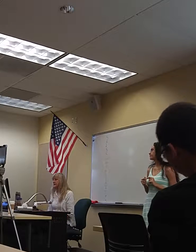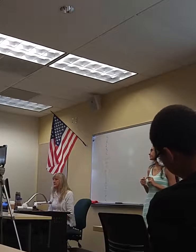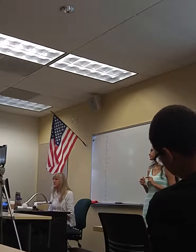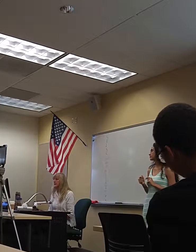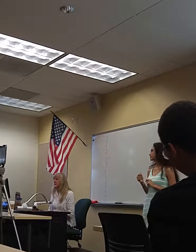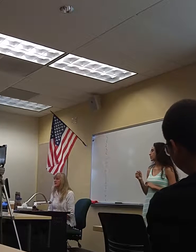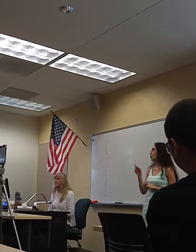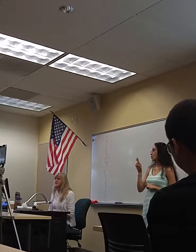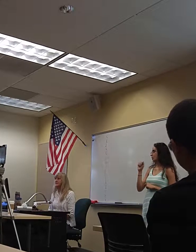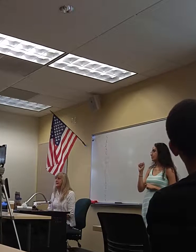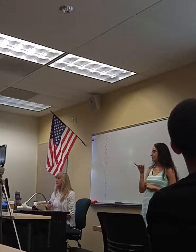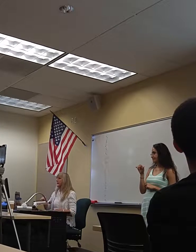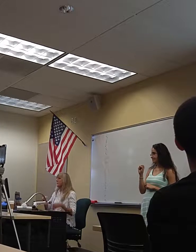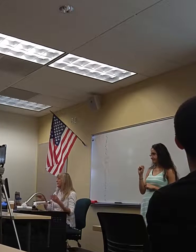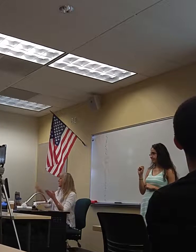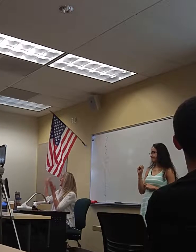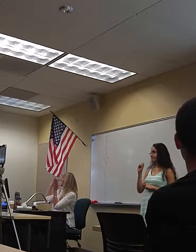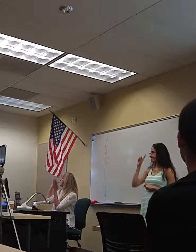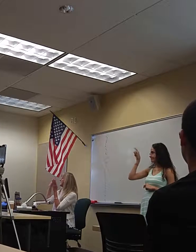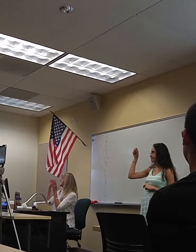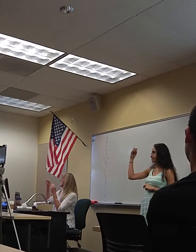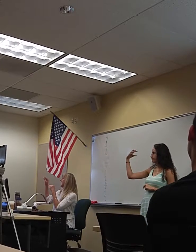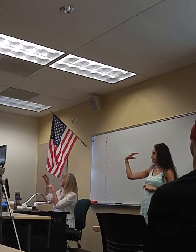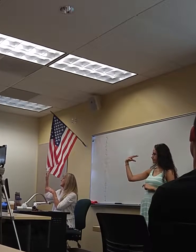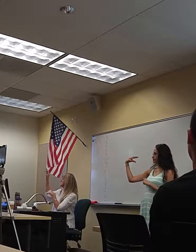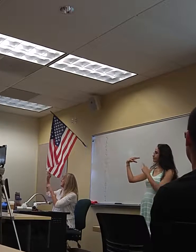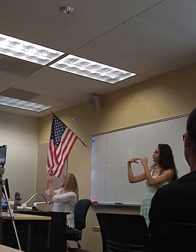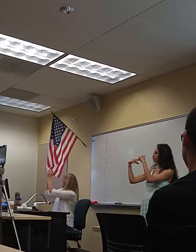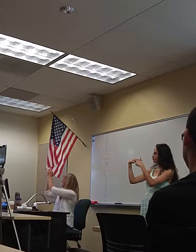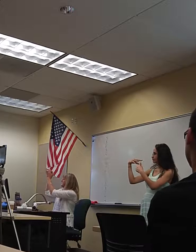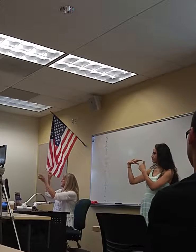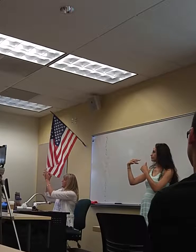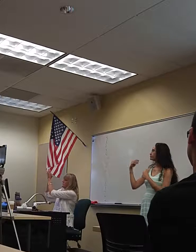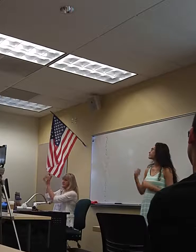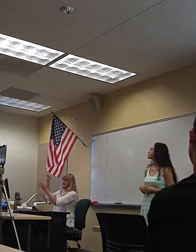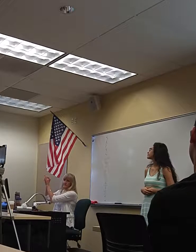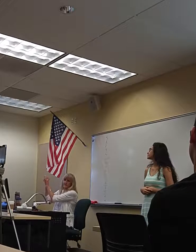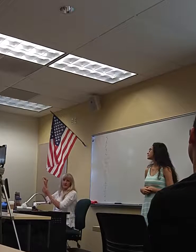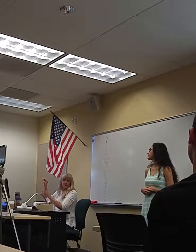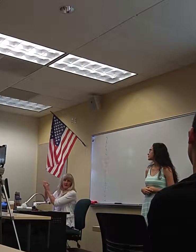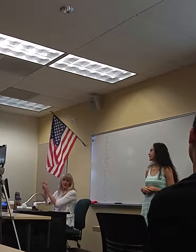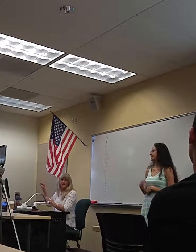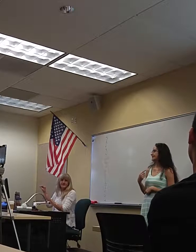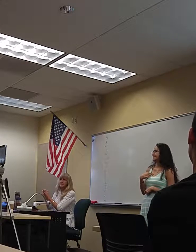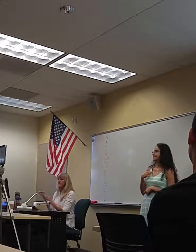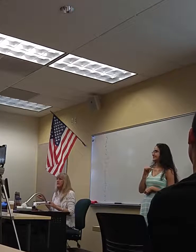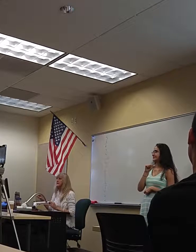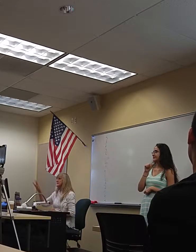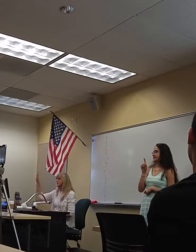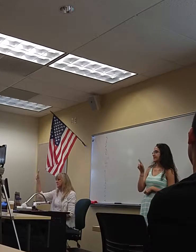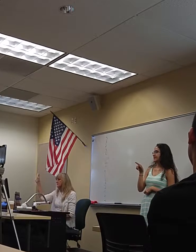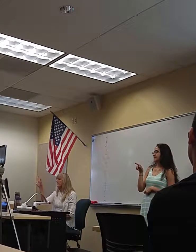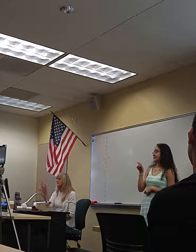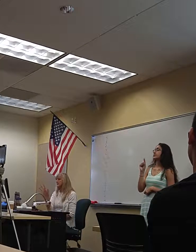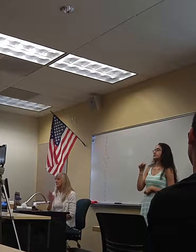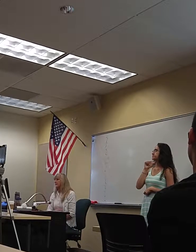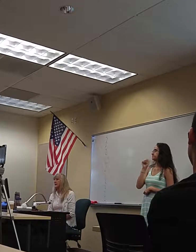exactly. So it's not like we look up in the sky and we see all these strips of sun. It's just representing that